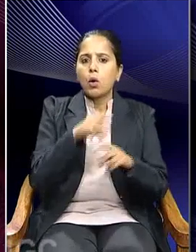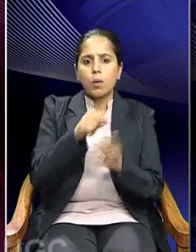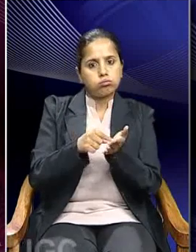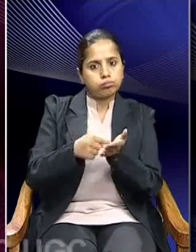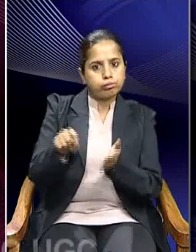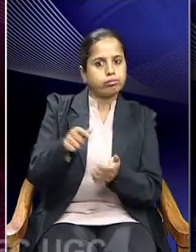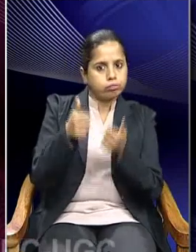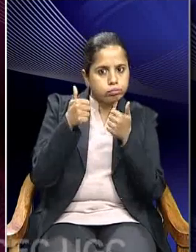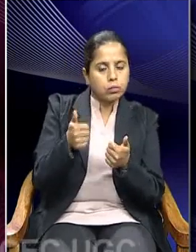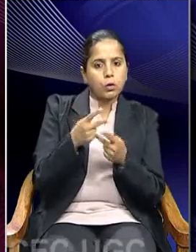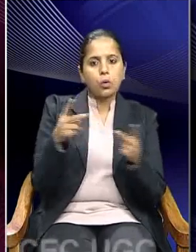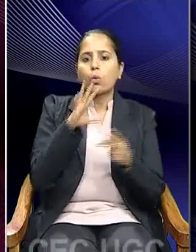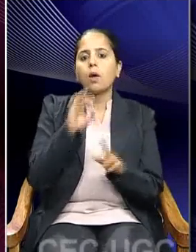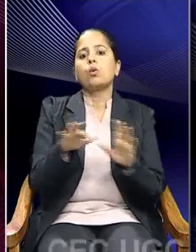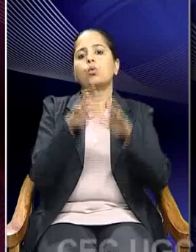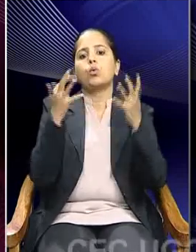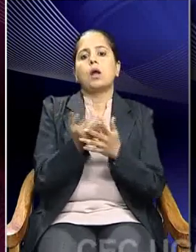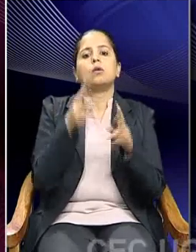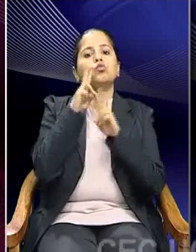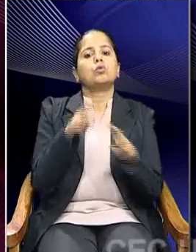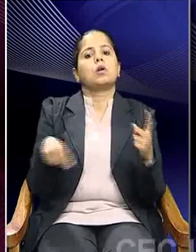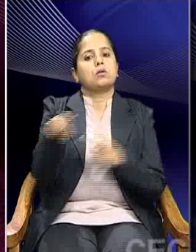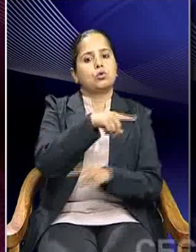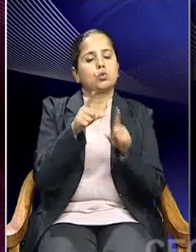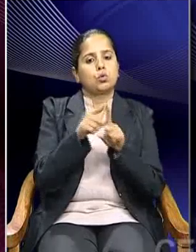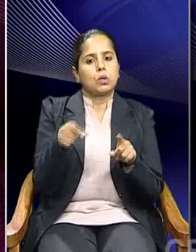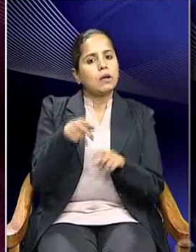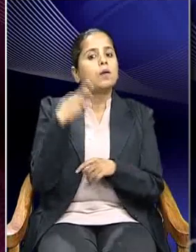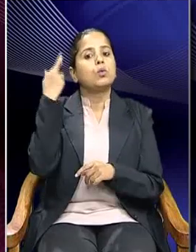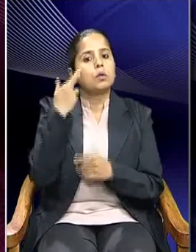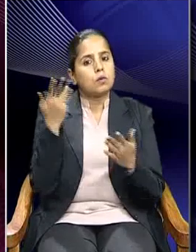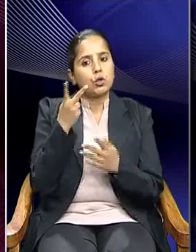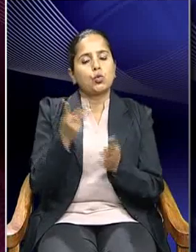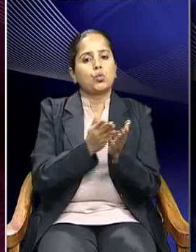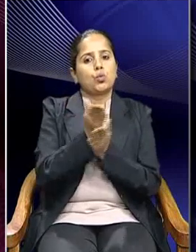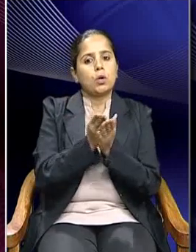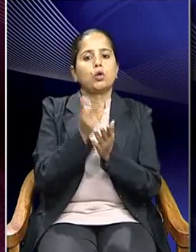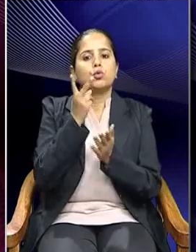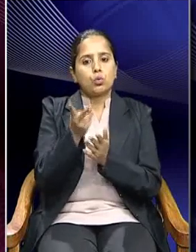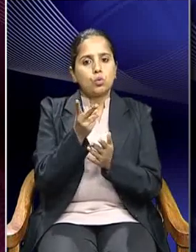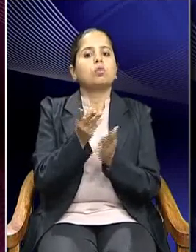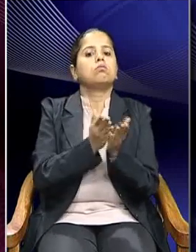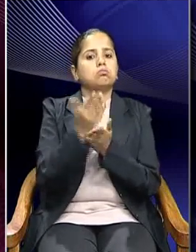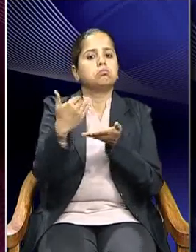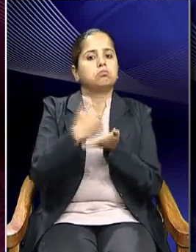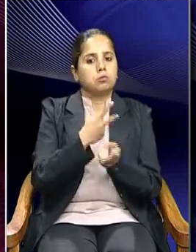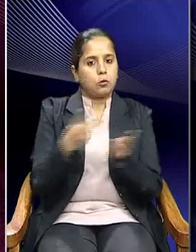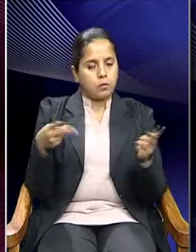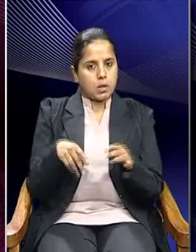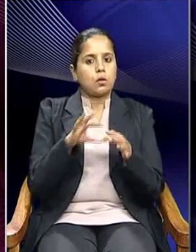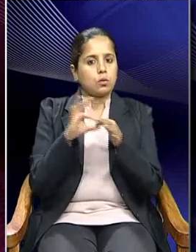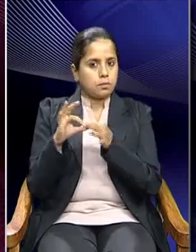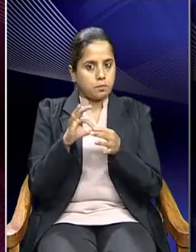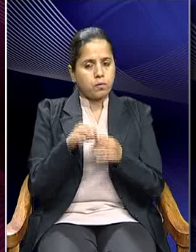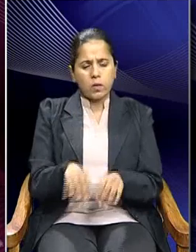validated in the real world by research. So that is why it's a two-way relation. Exploratory